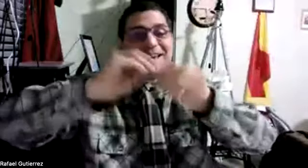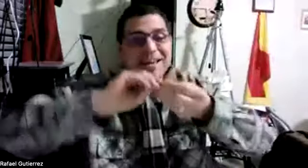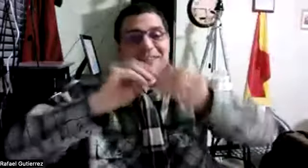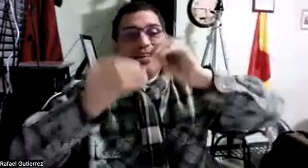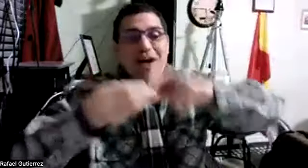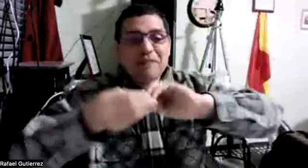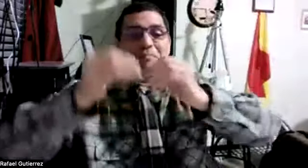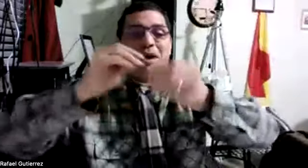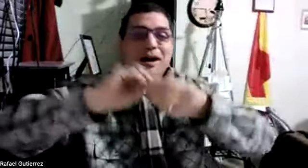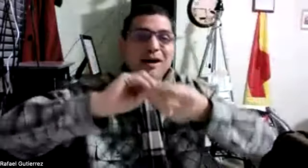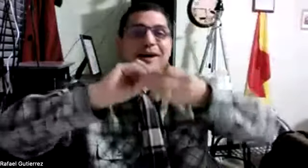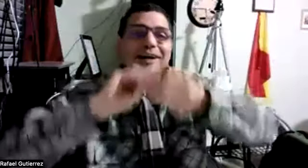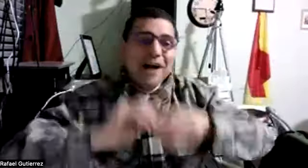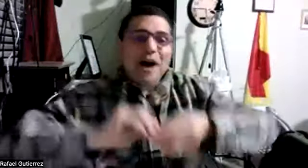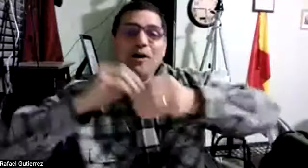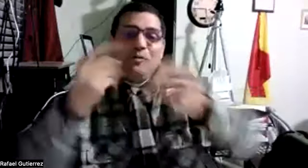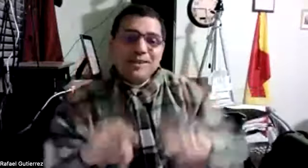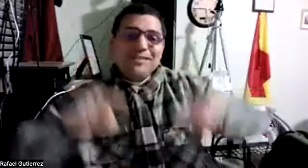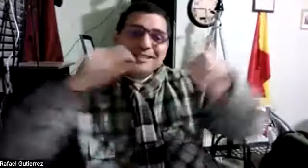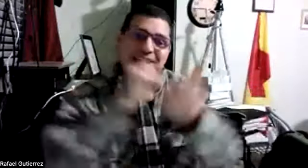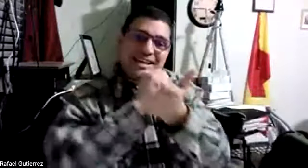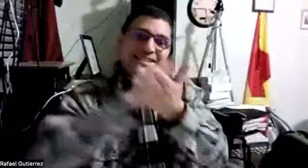in the number. Oh, when the sand go